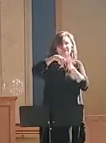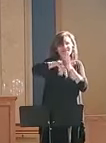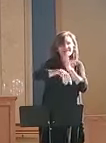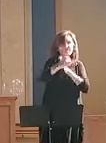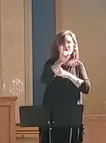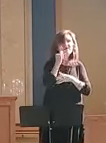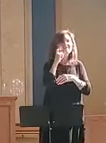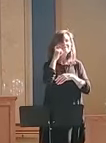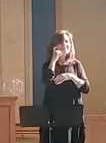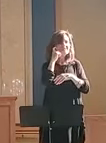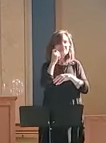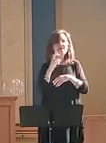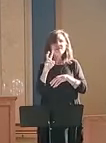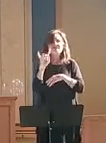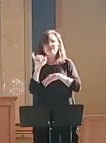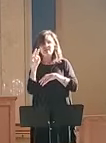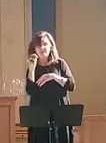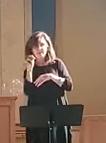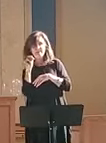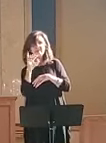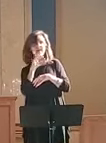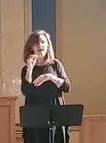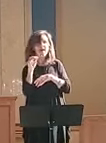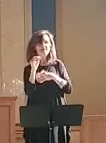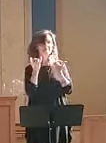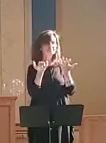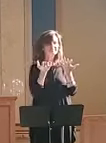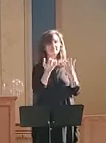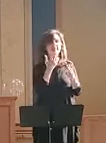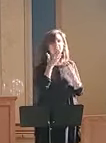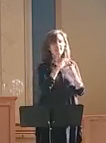that is brother, sister.